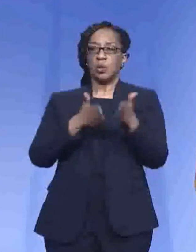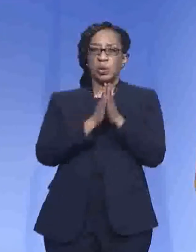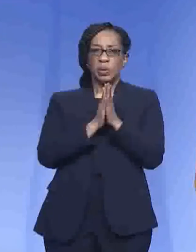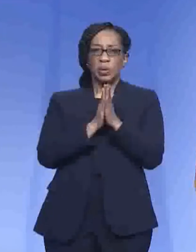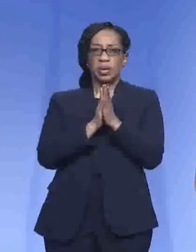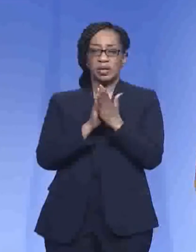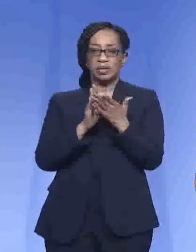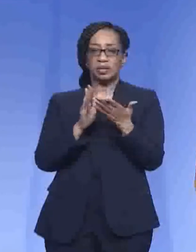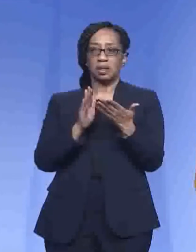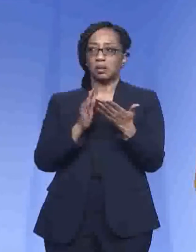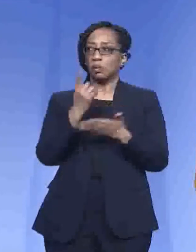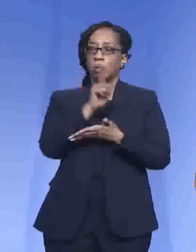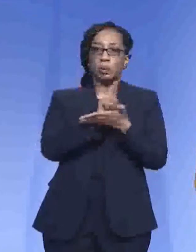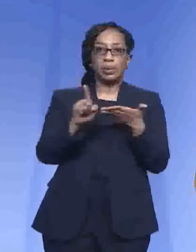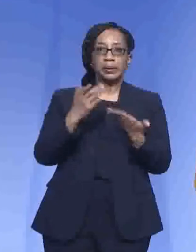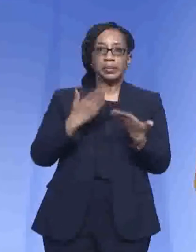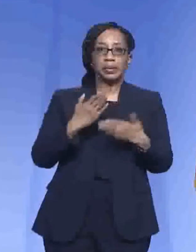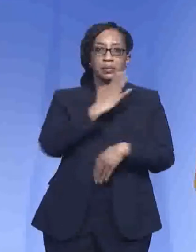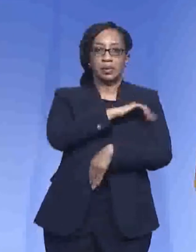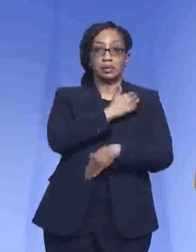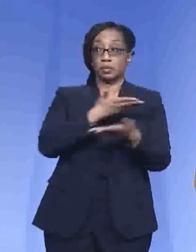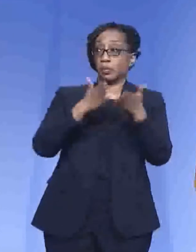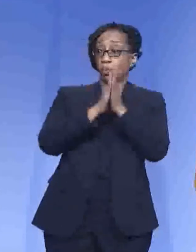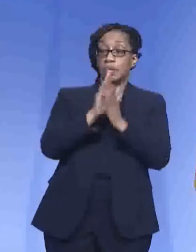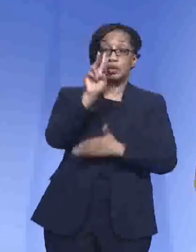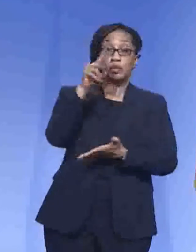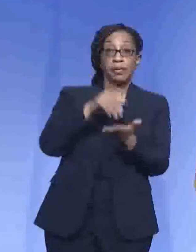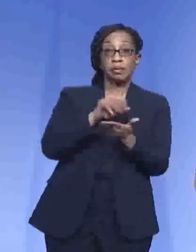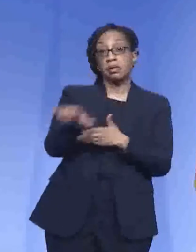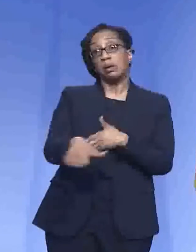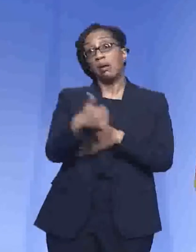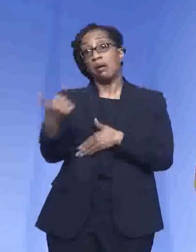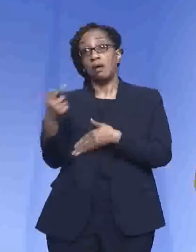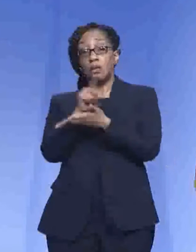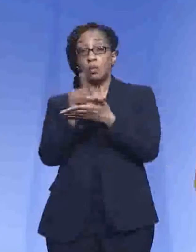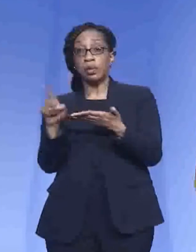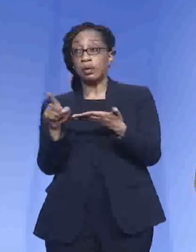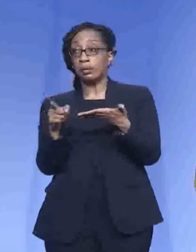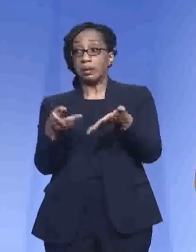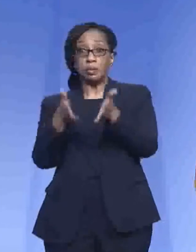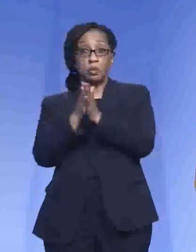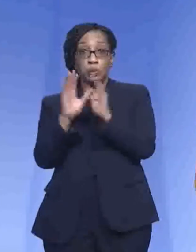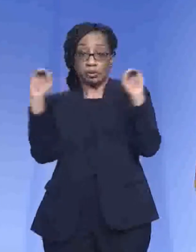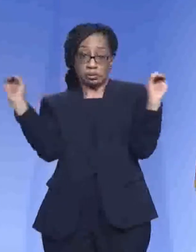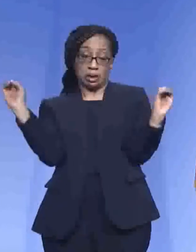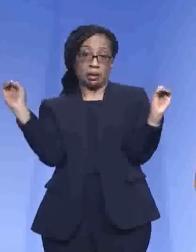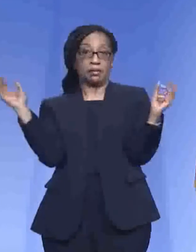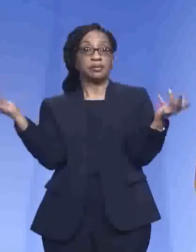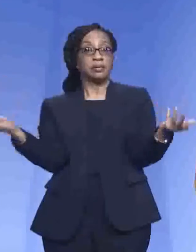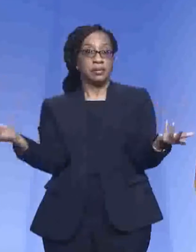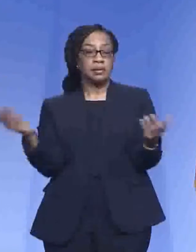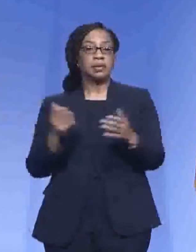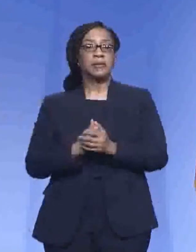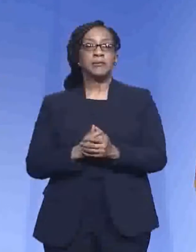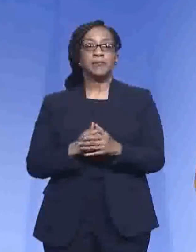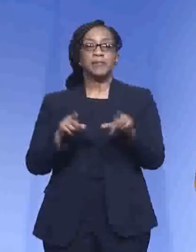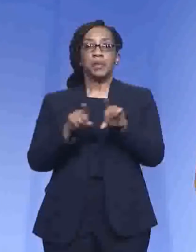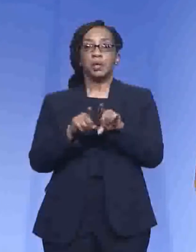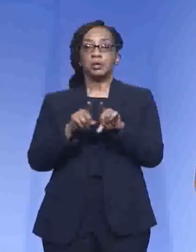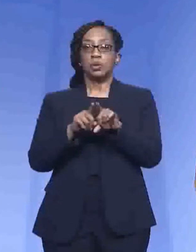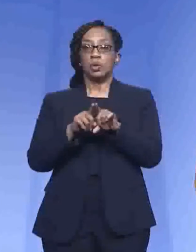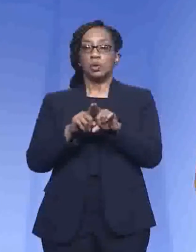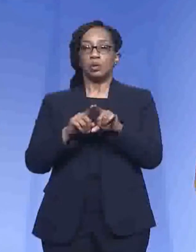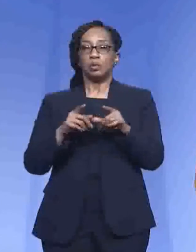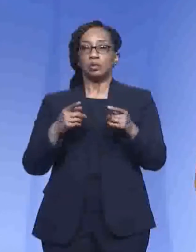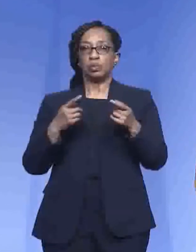week, a hospital may request 2,000 doses. Another week, they may request none. We also are trying to be